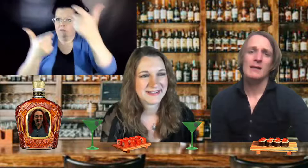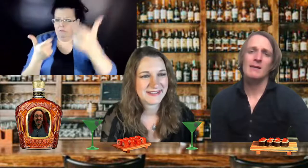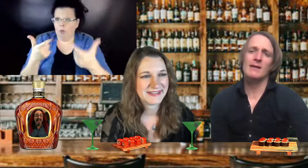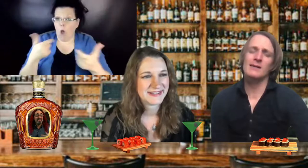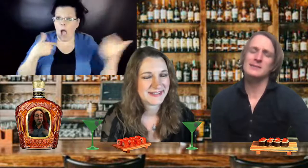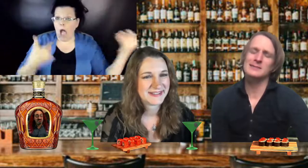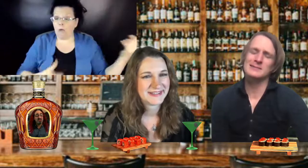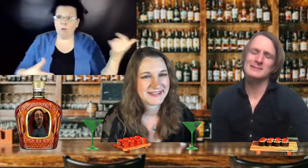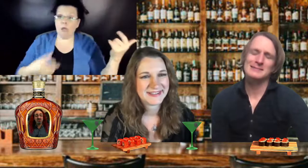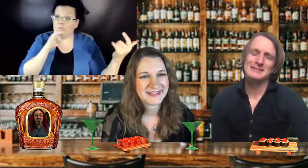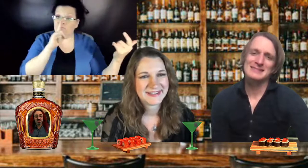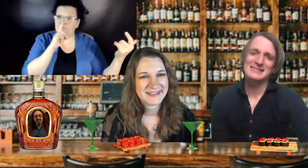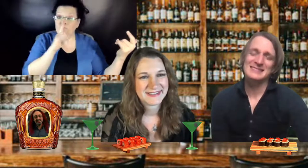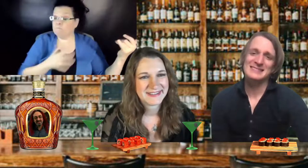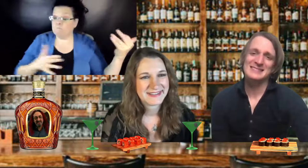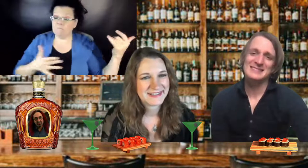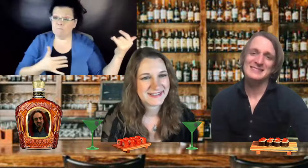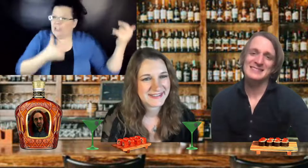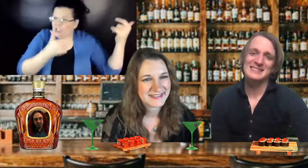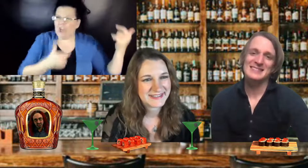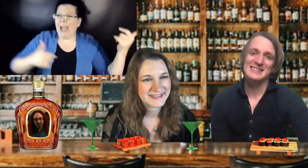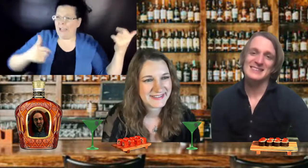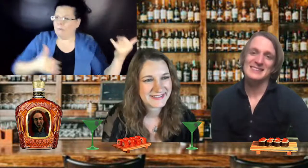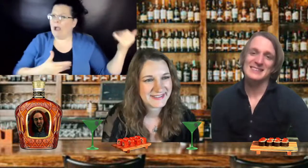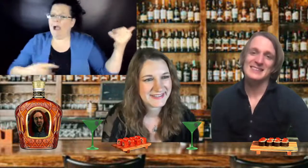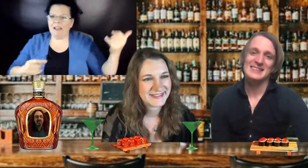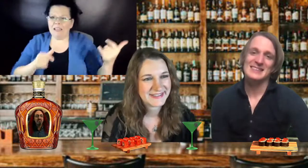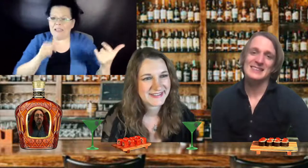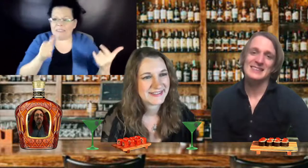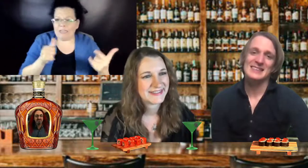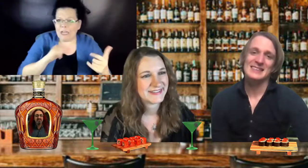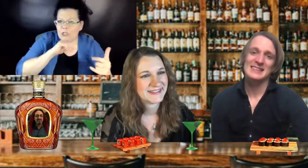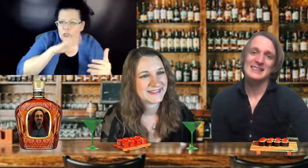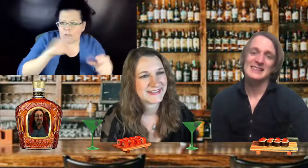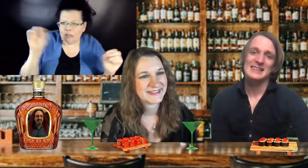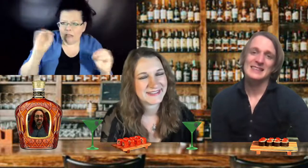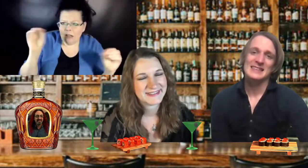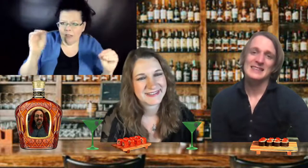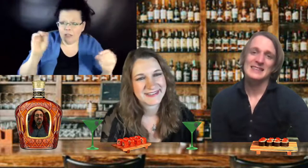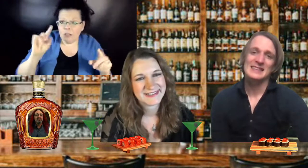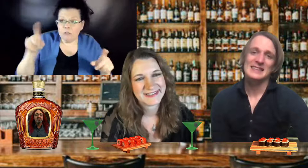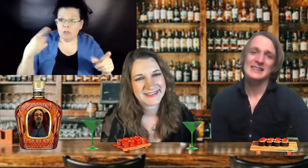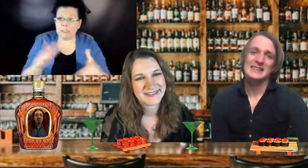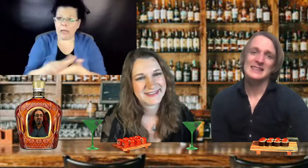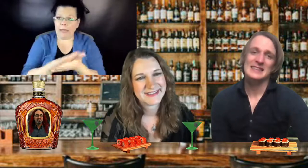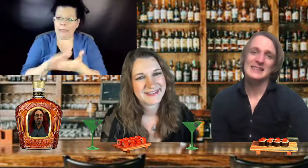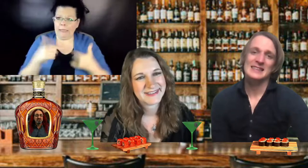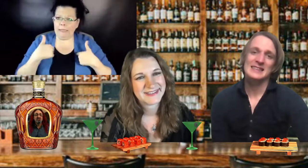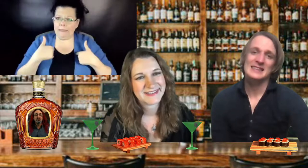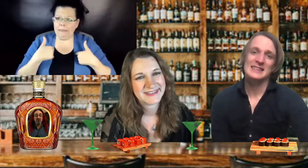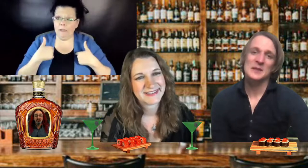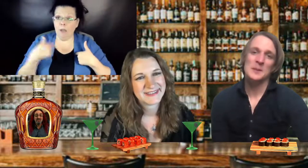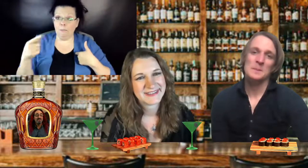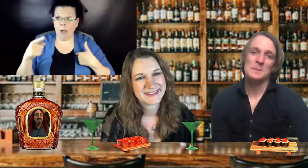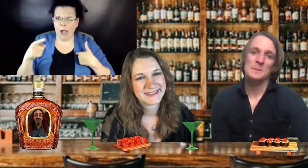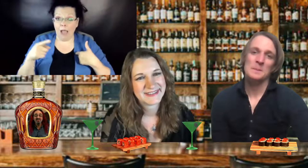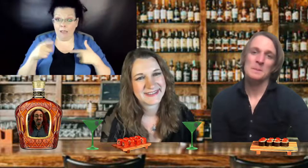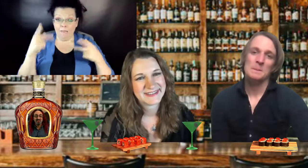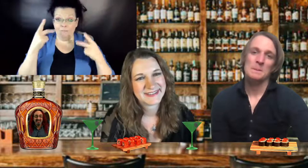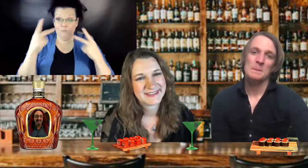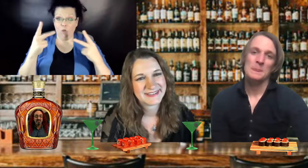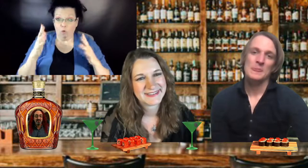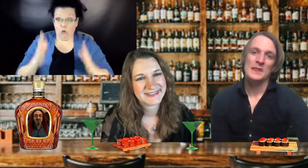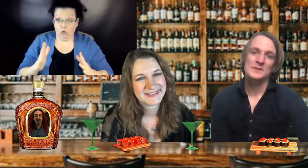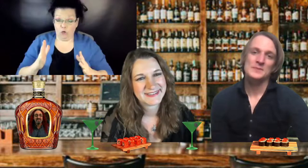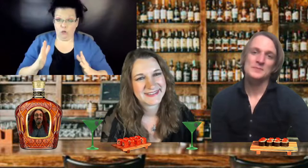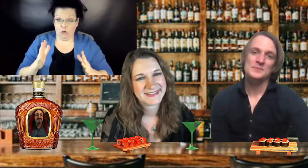along with that. And I usually don't go, not that that's so dirty or filthy, but I'm usually very, very clean. So my viewers who know me, who never hear